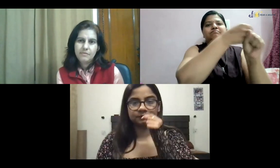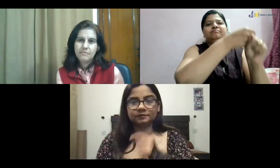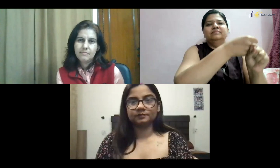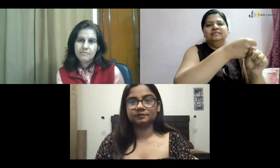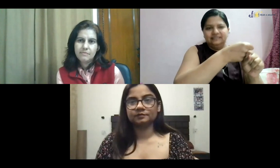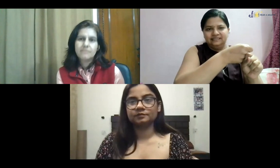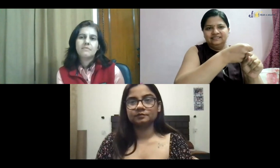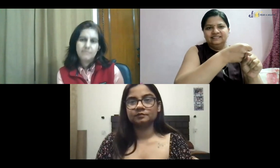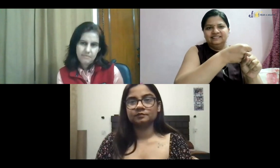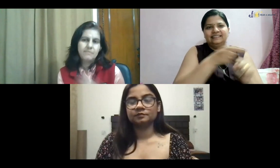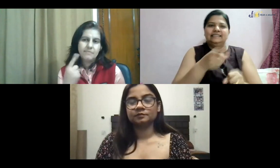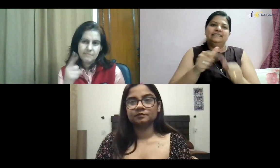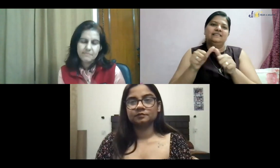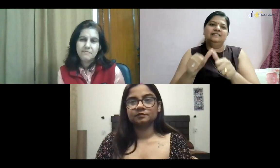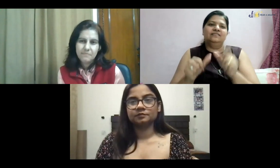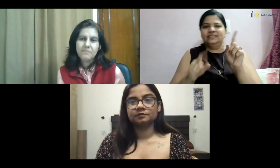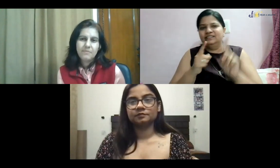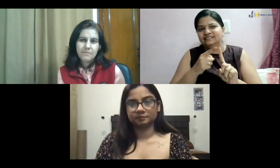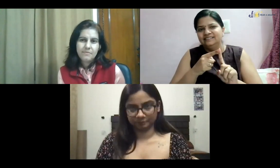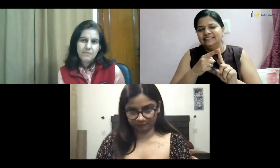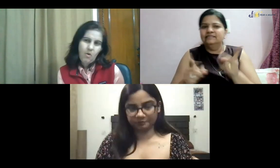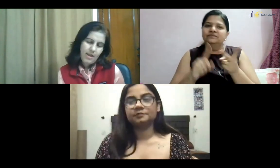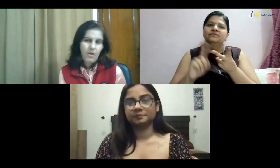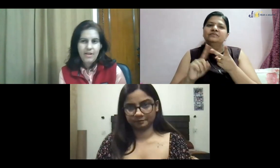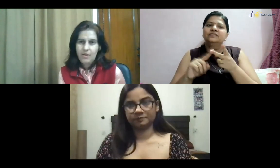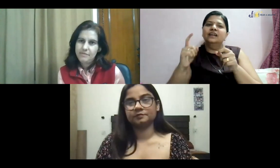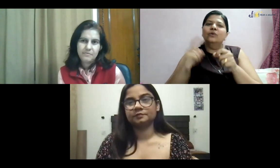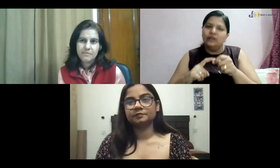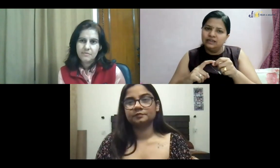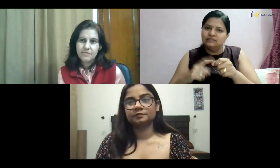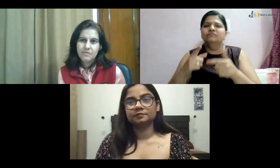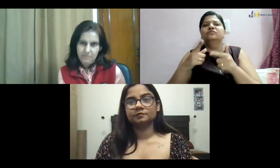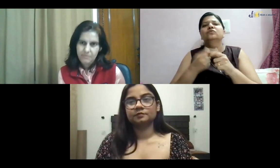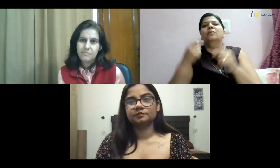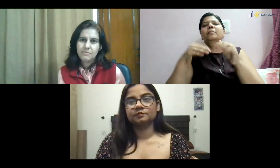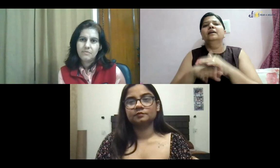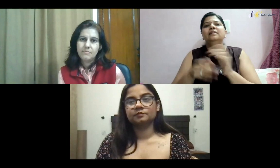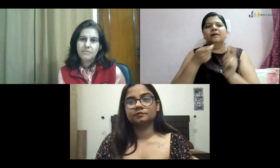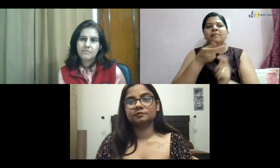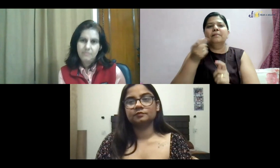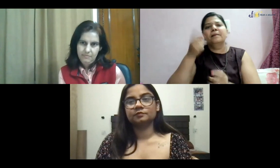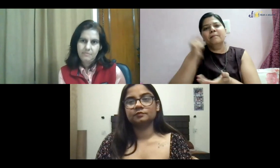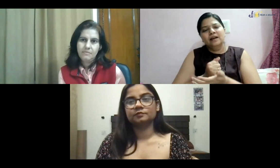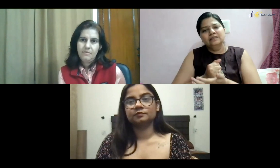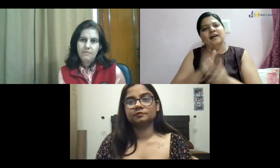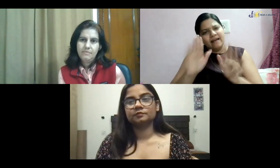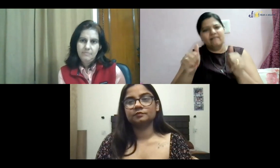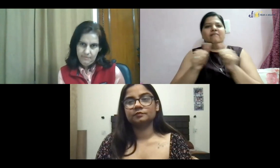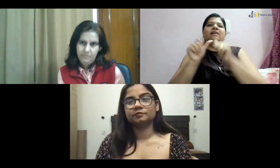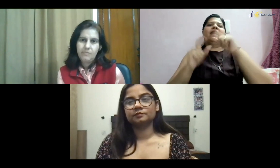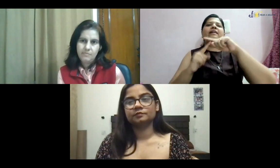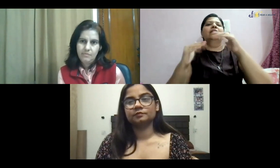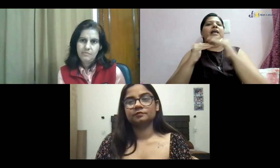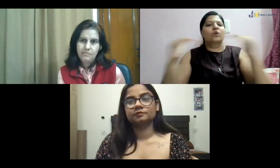step. Accessibility, I mean, for fighting for your own rights, you have to work for that. And second question related to the